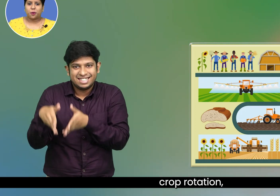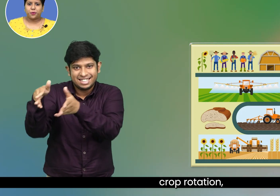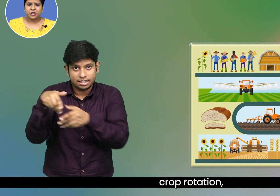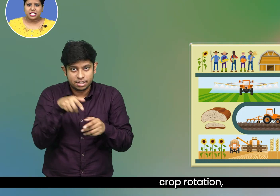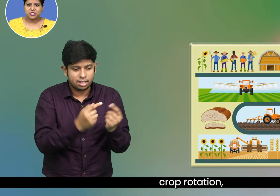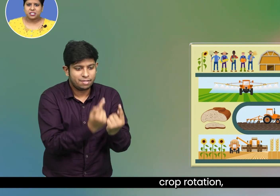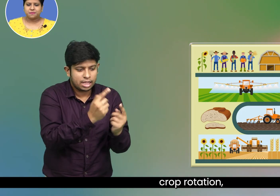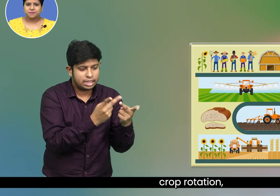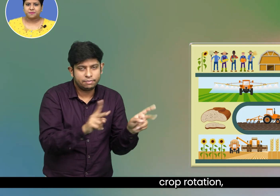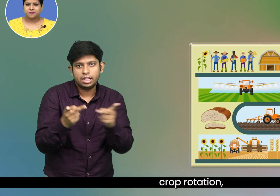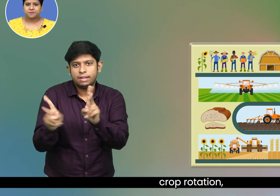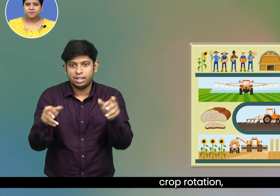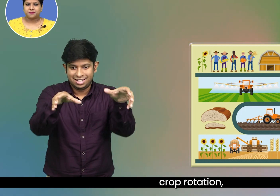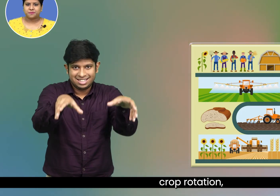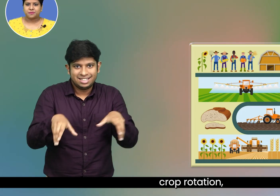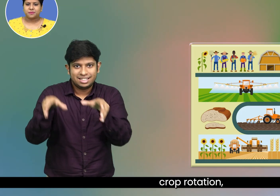crop rotation,